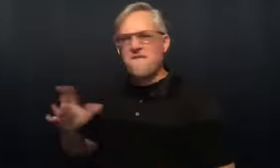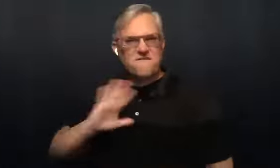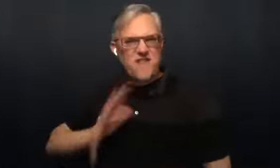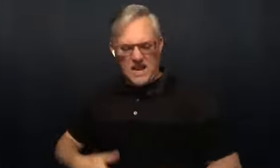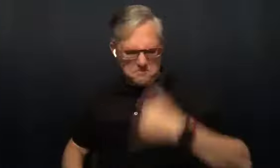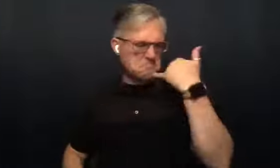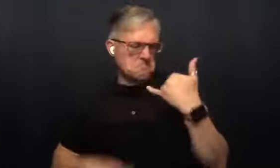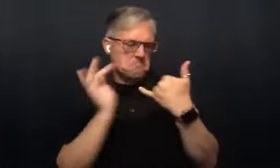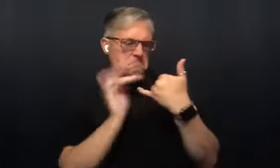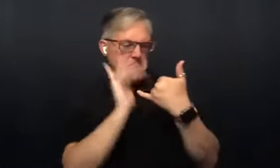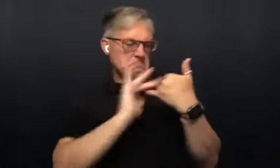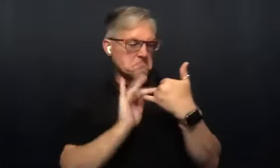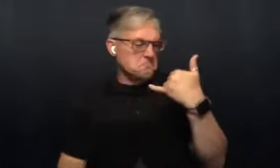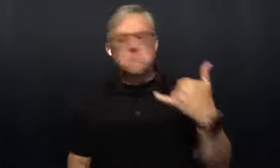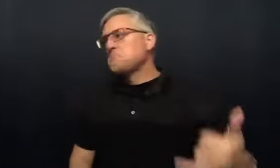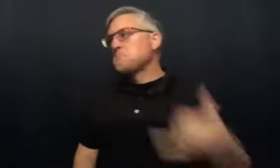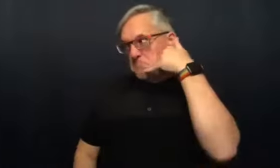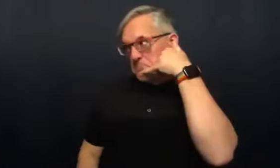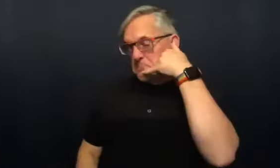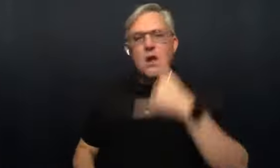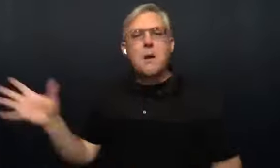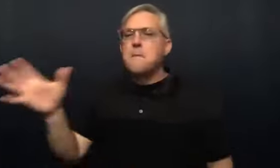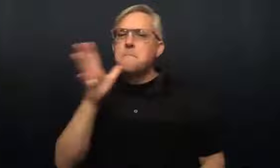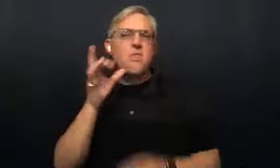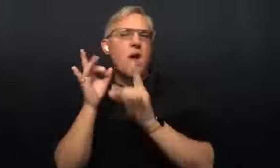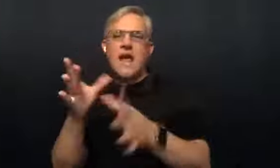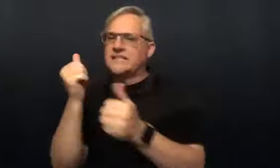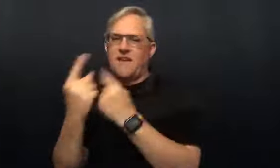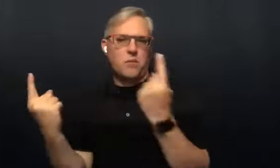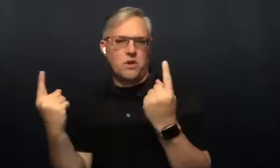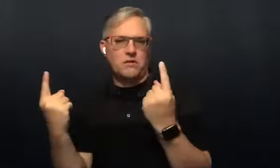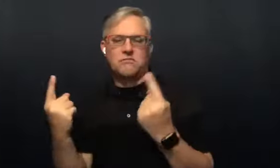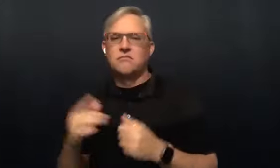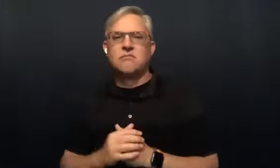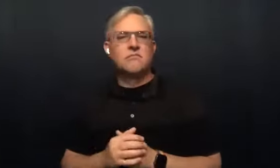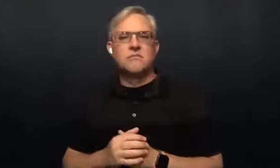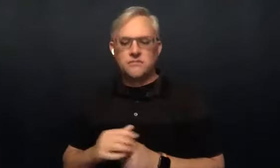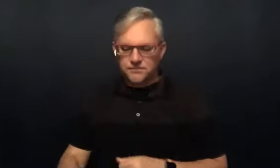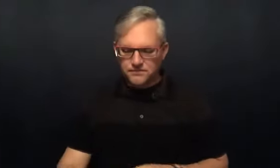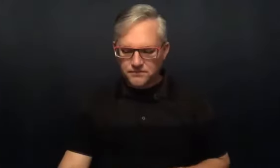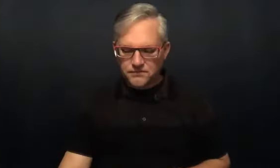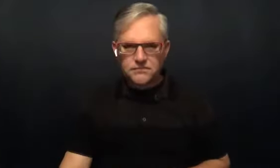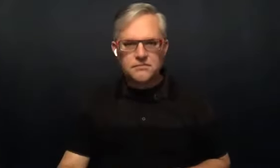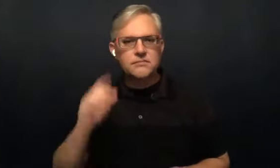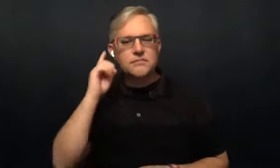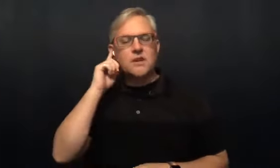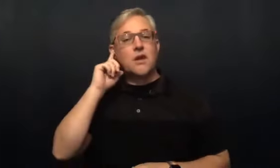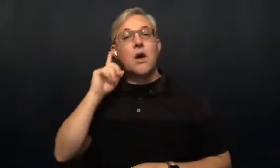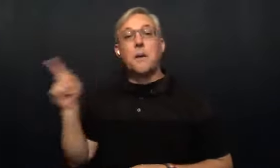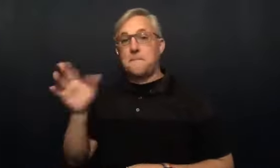and I call my mother. And my mother hates everybody. And her name means sea of bitterness, by the way. And so I call my mother and she went on for 30 minutes